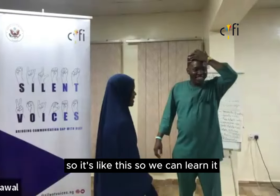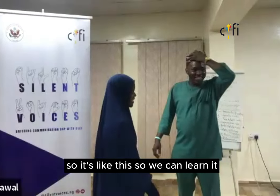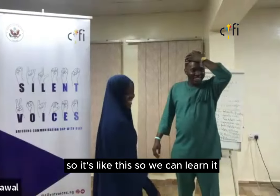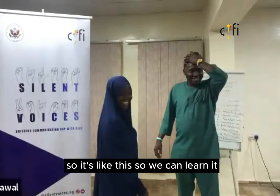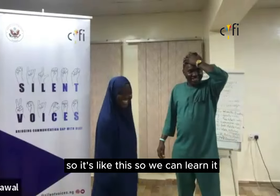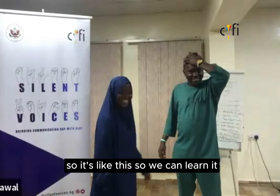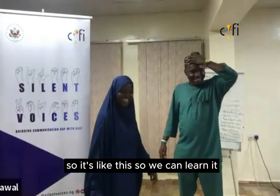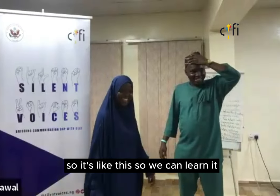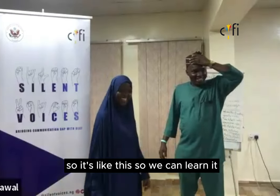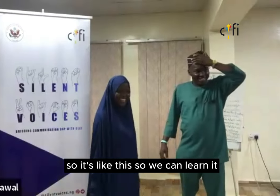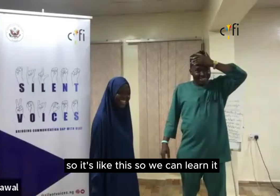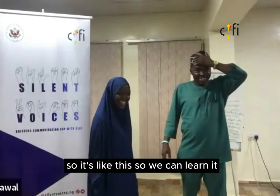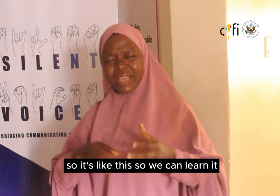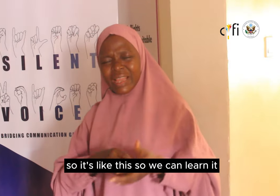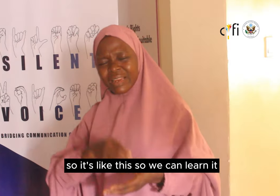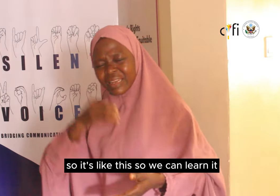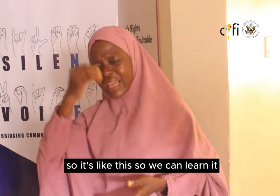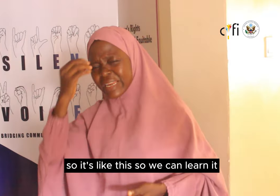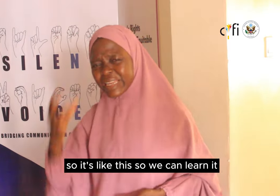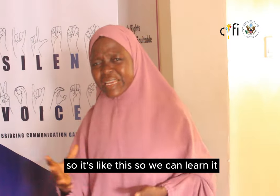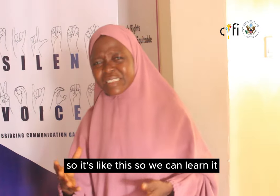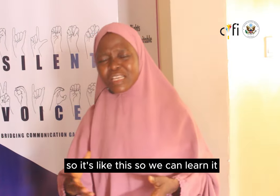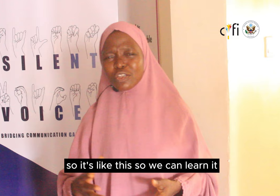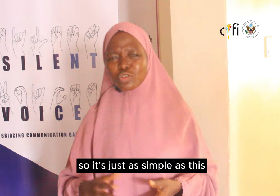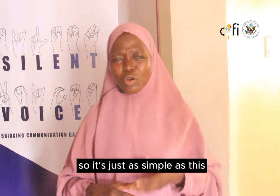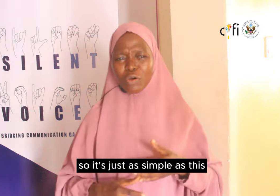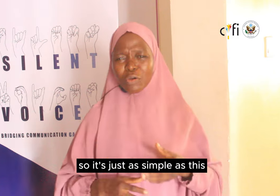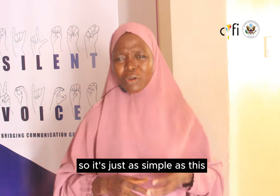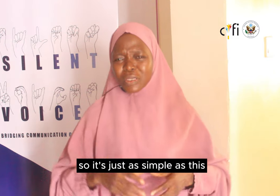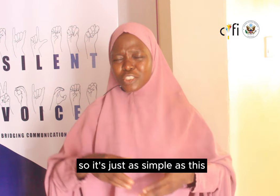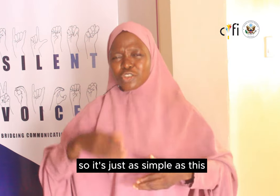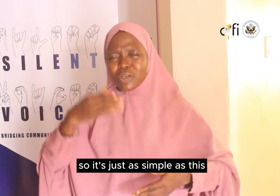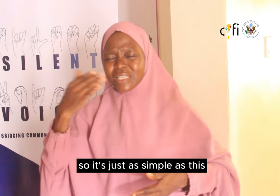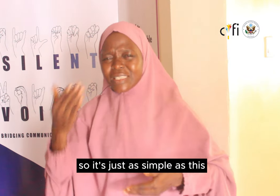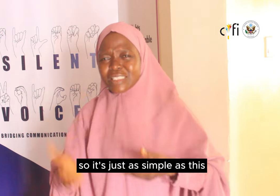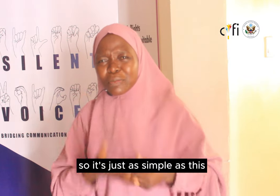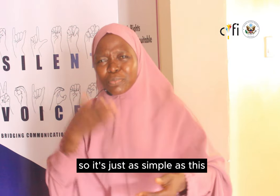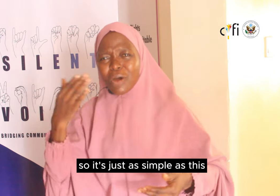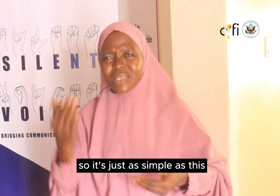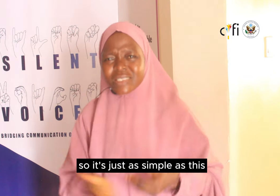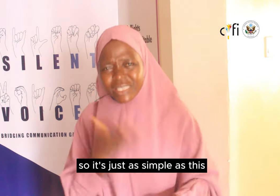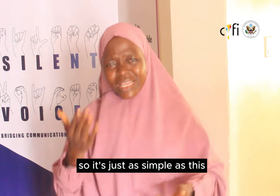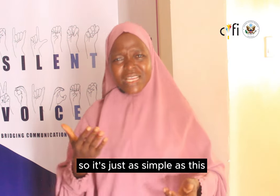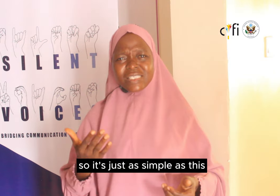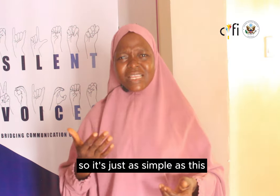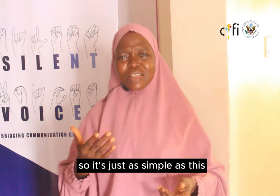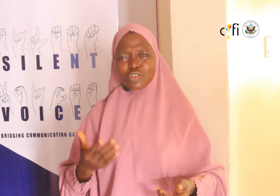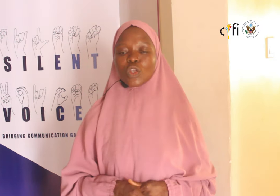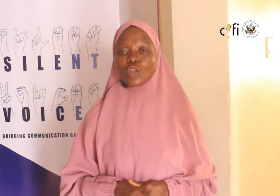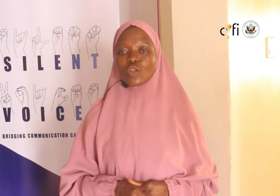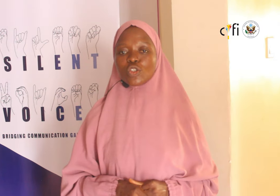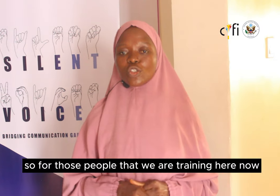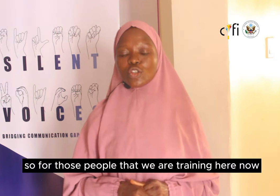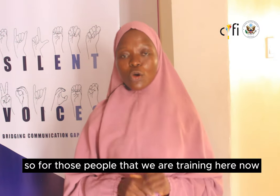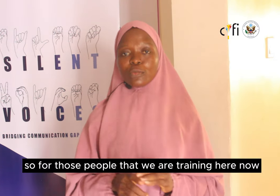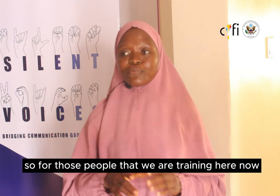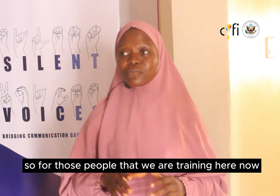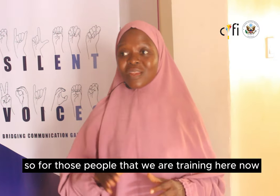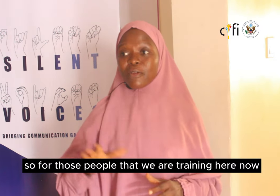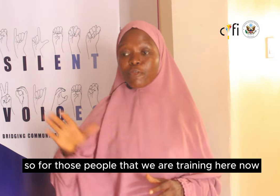like this. So we can learn this. So it's just as simple as this. So for